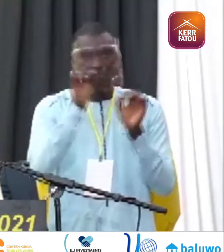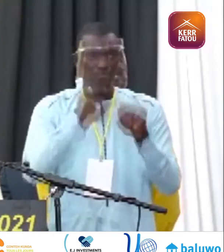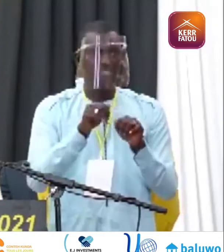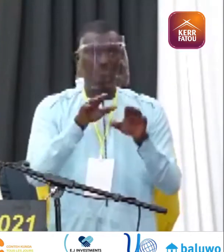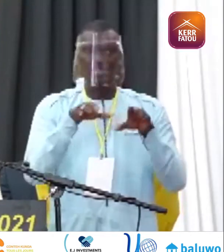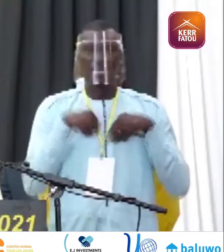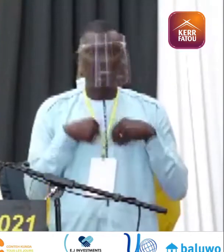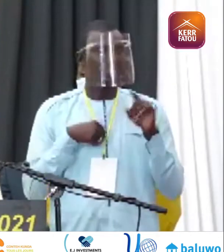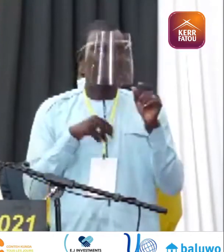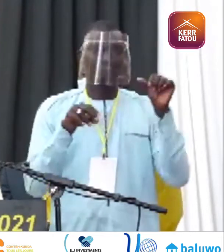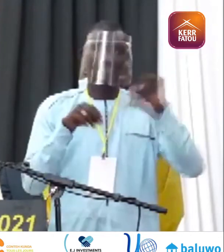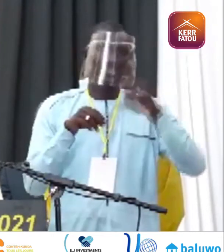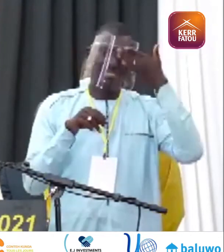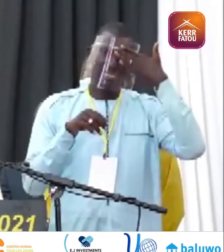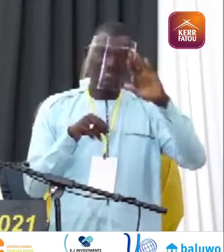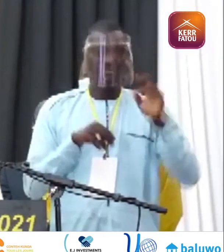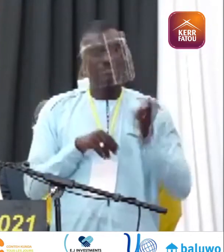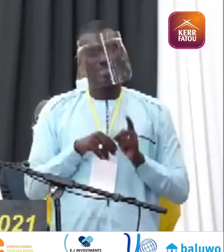condone that.